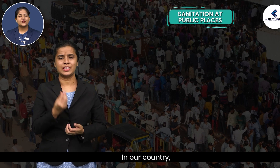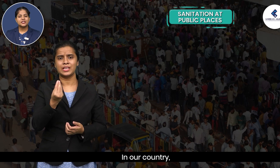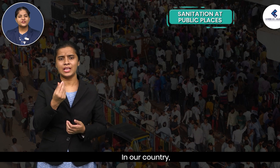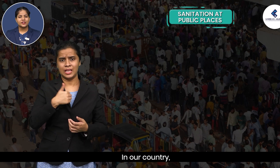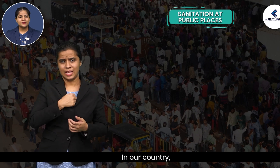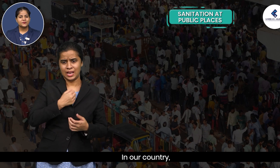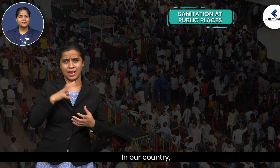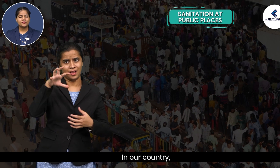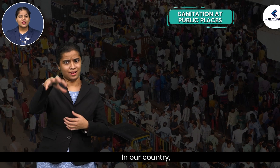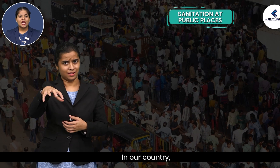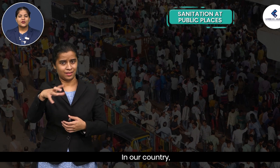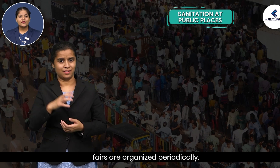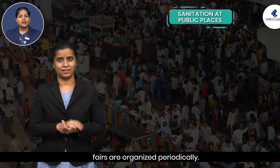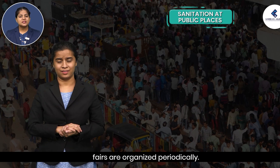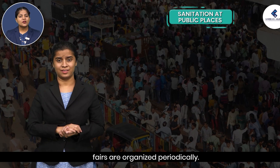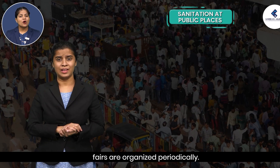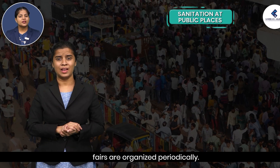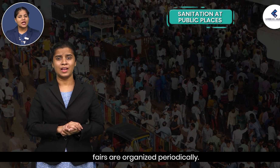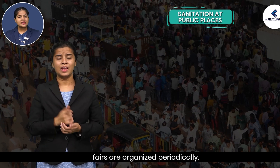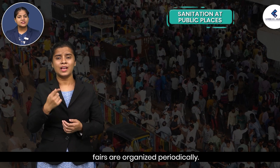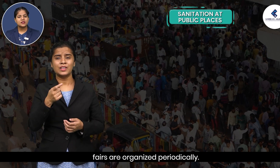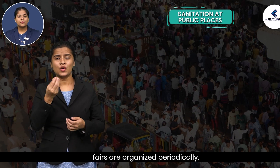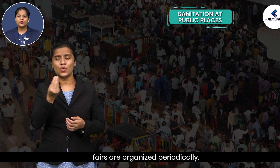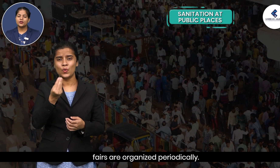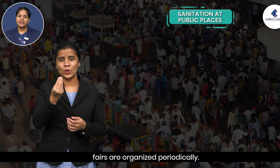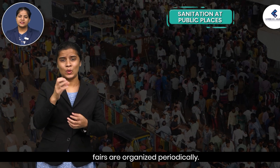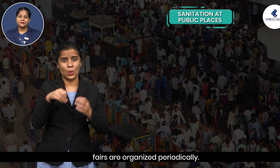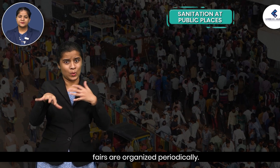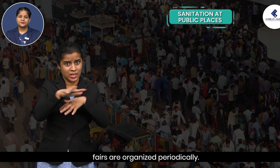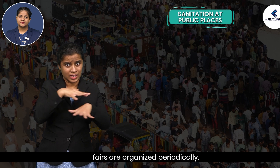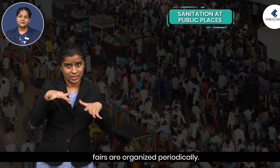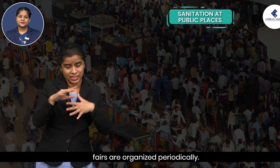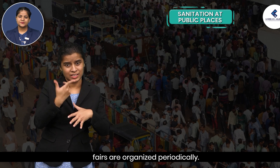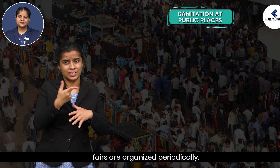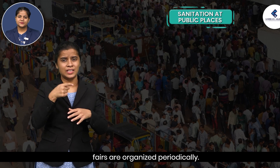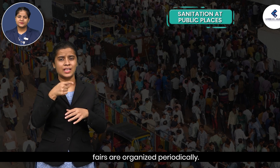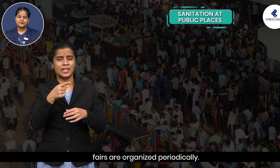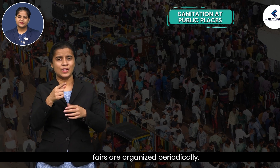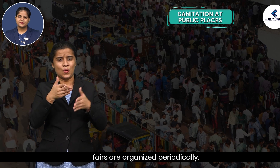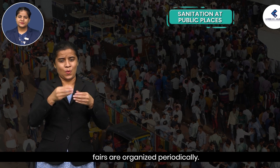In our country, fairs are organized periodically.